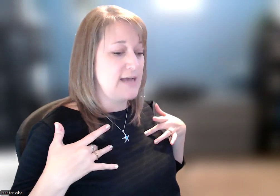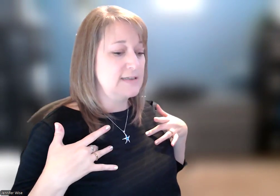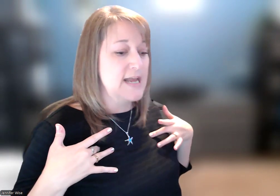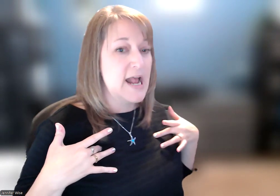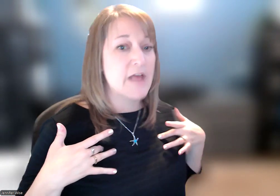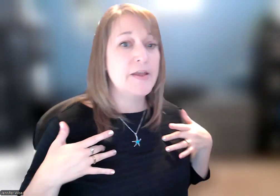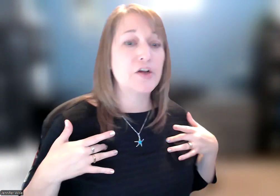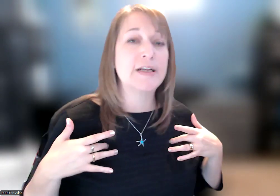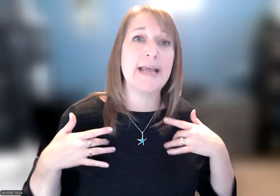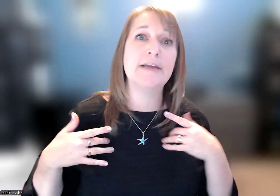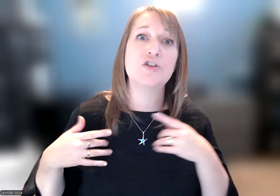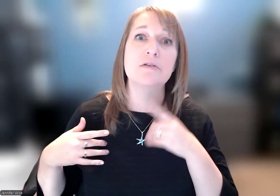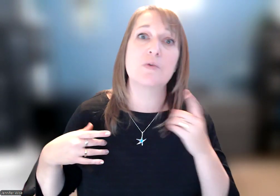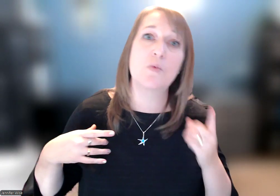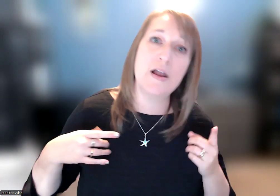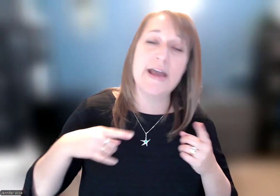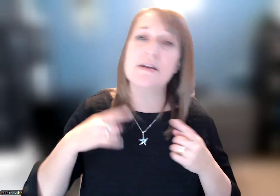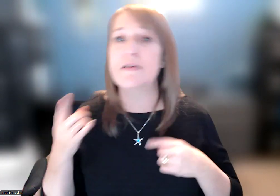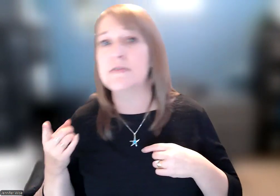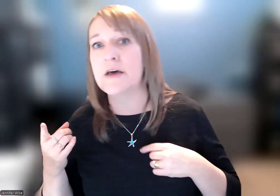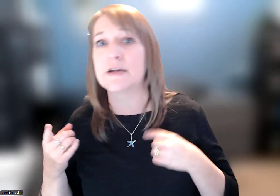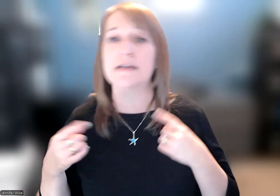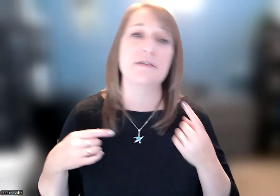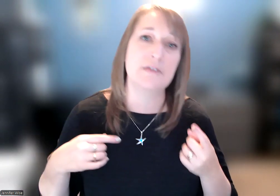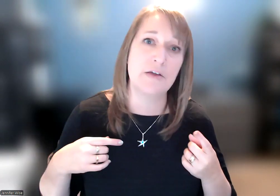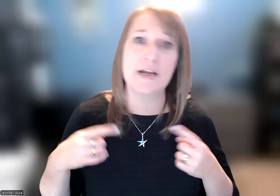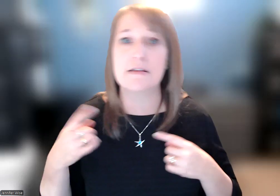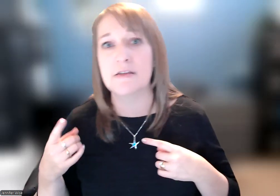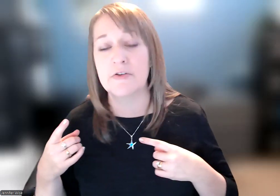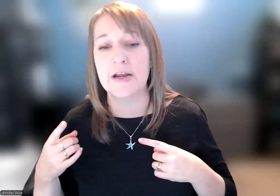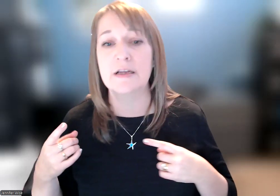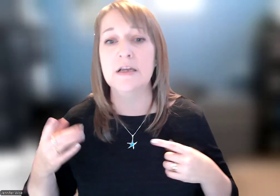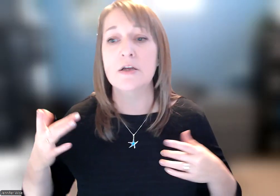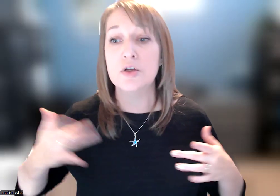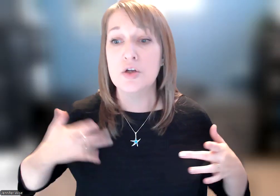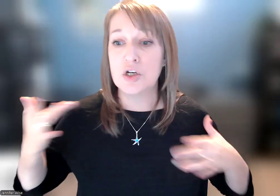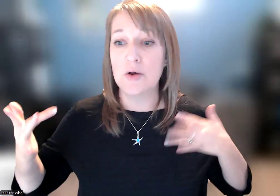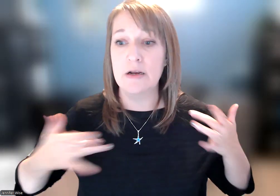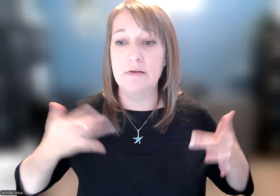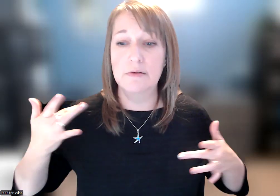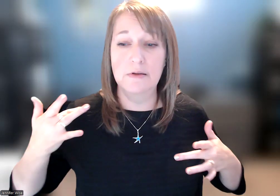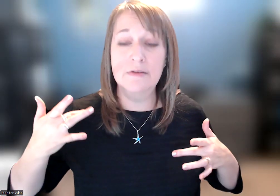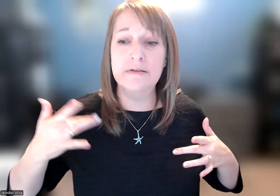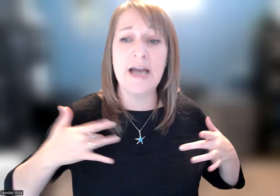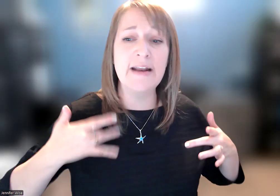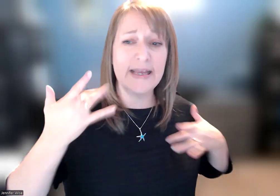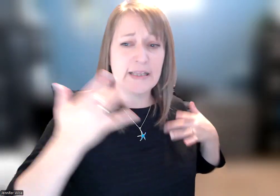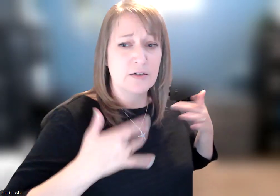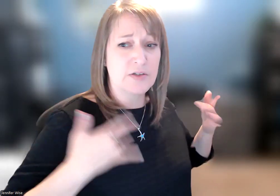chest, and then you're going to take turns with one hand and then the other hand, and then the other hand, then the other hand, going kind of like in little